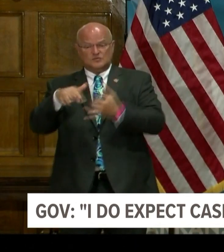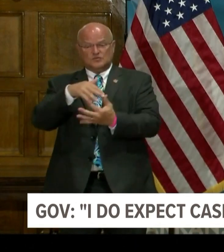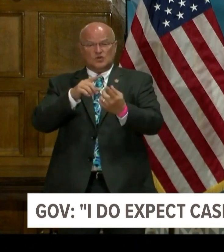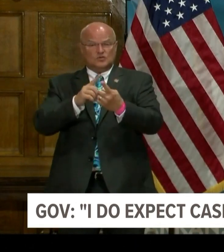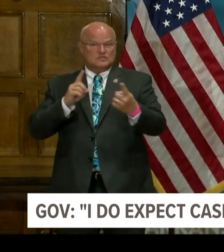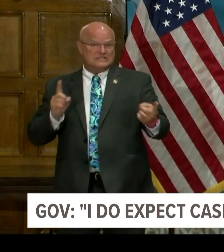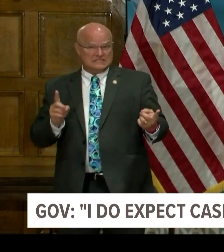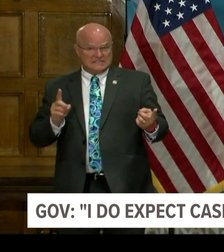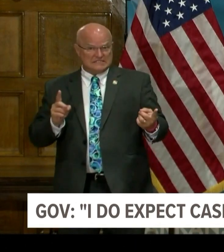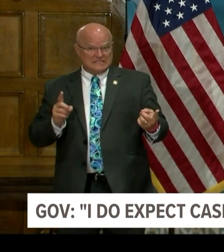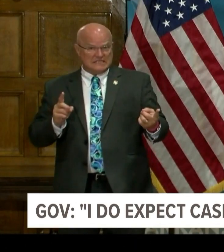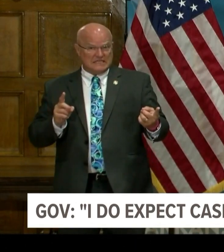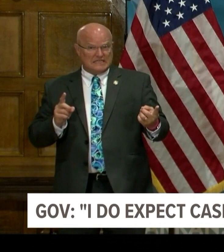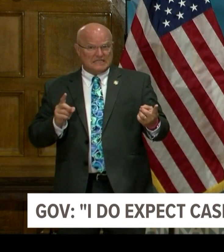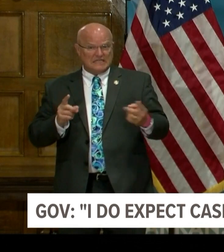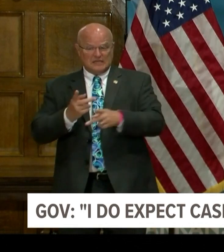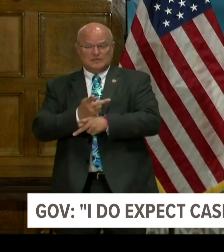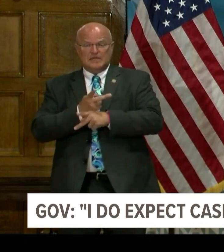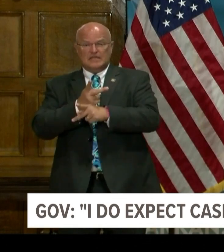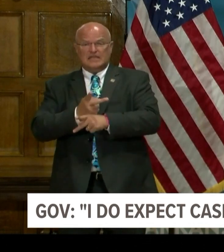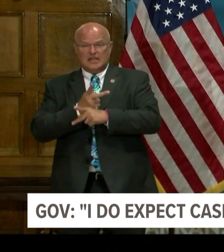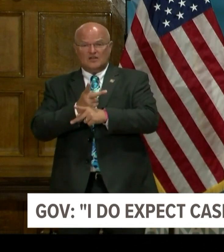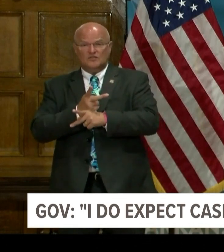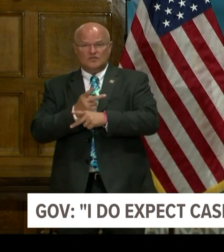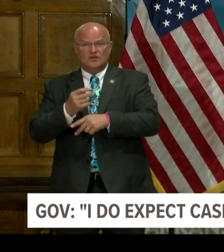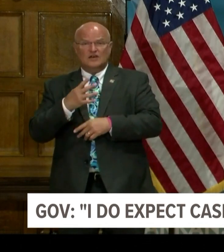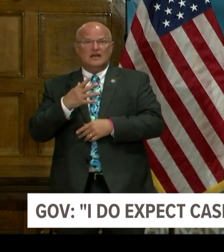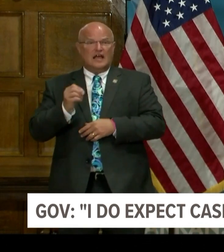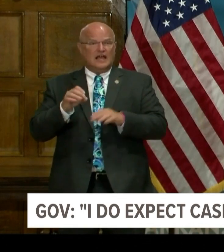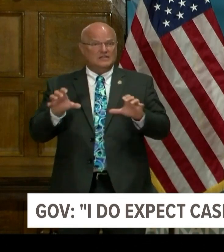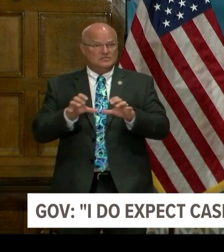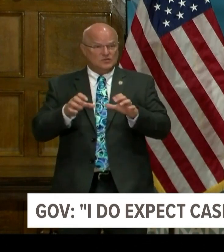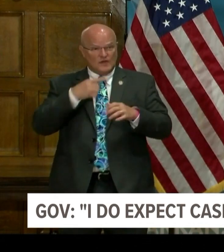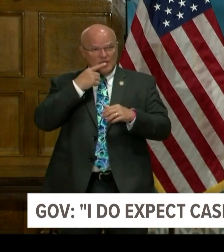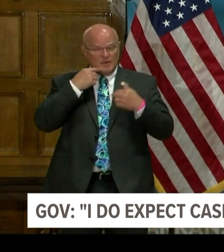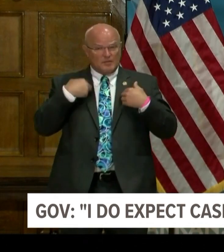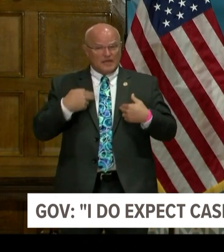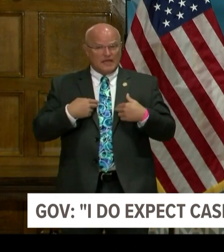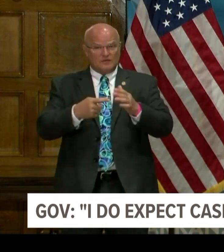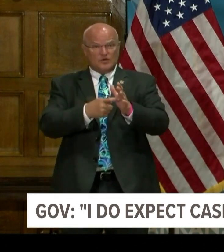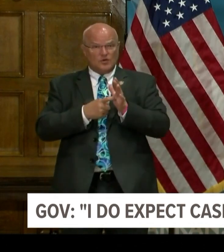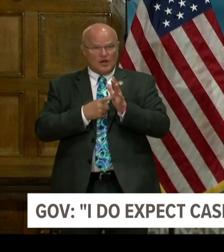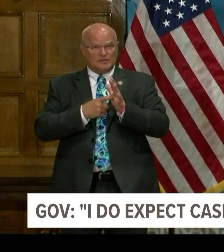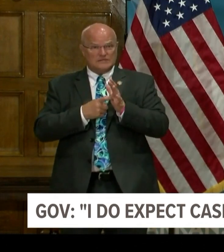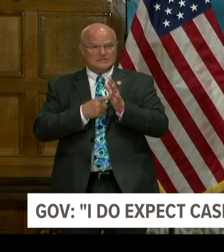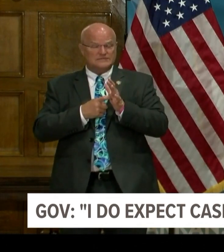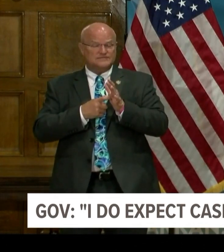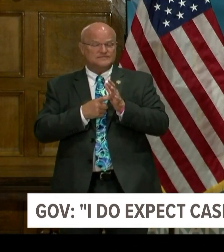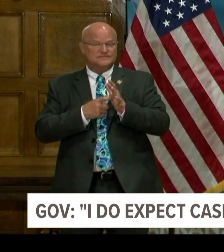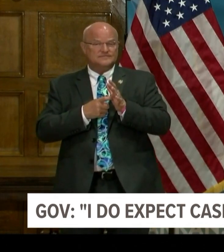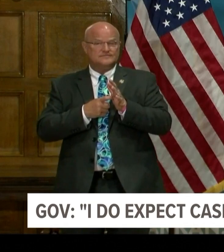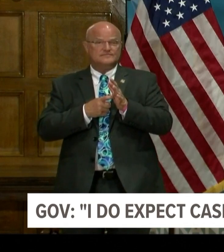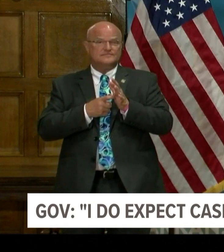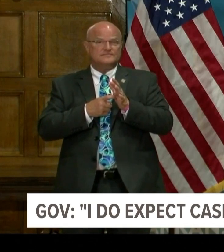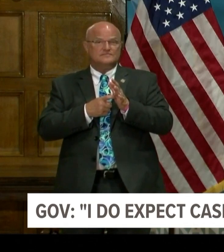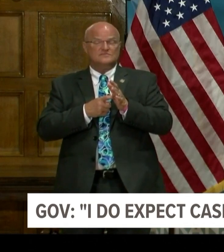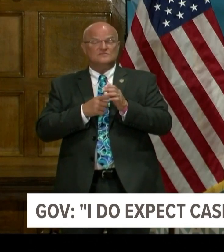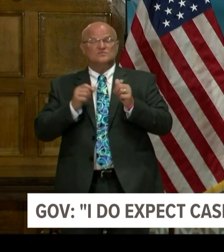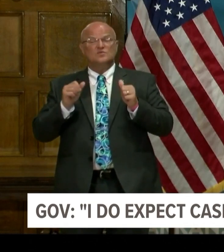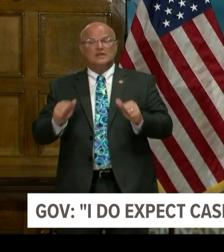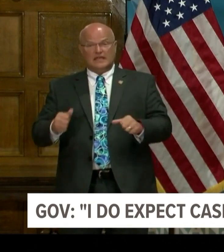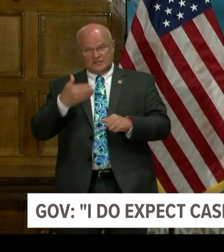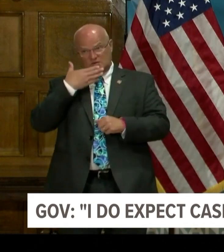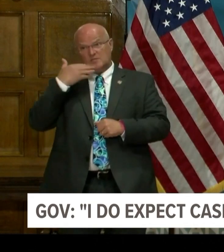social distancing, being careful, and doing the public health requirements? We can do